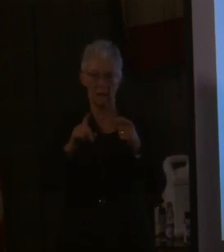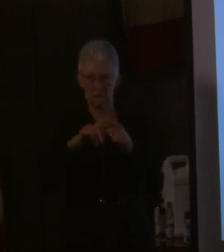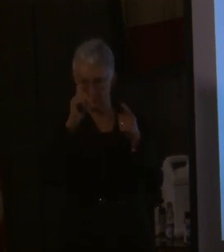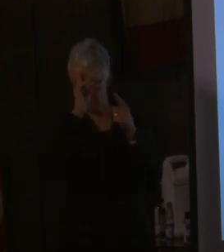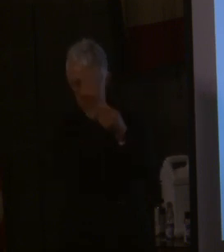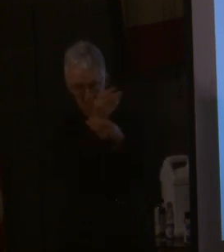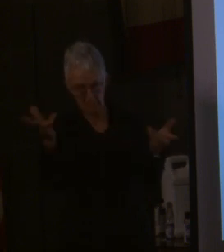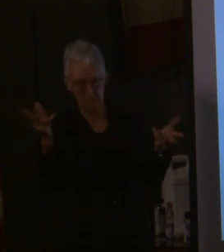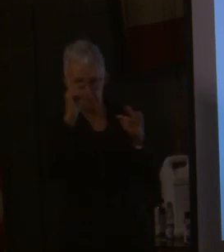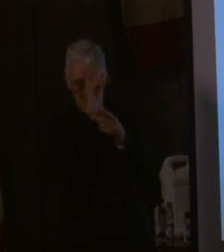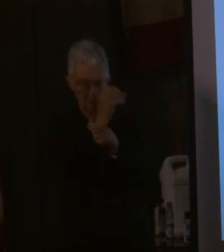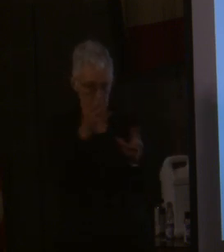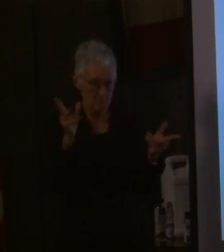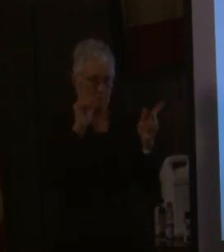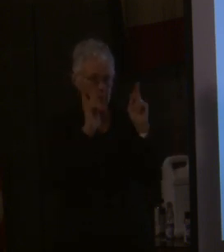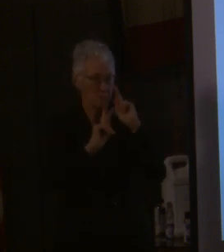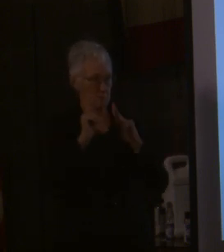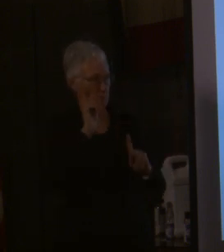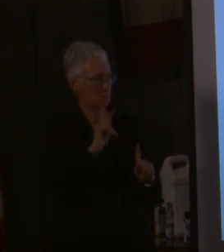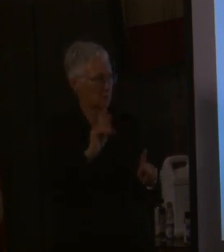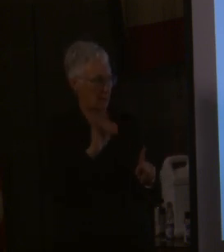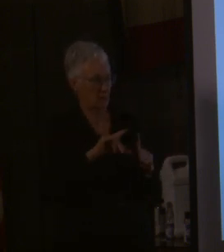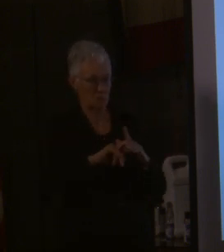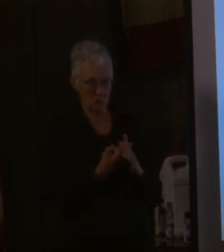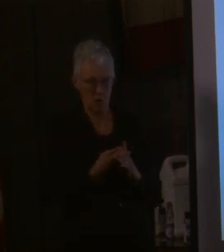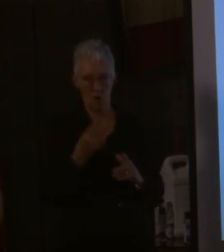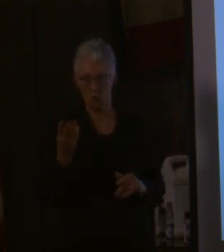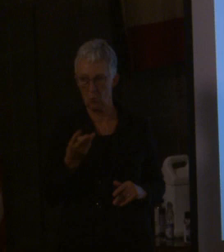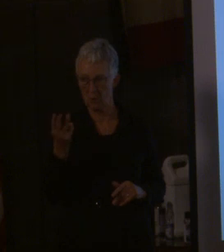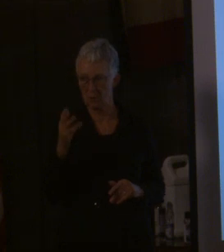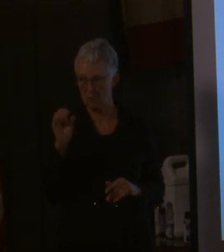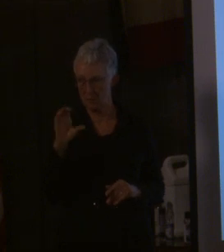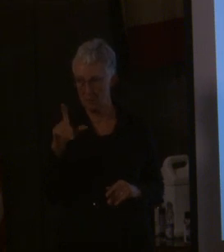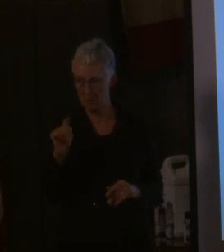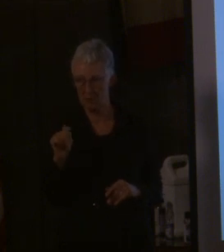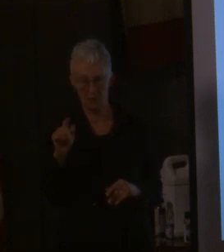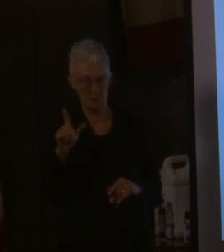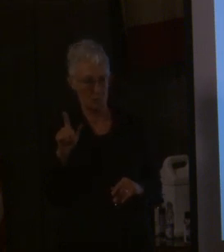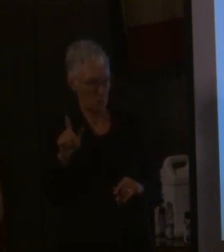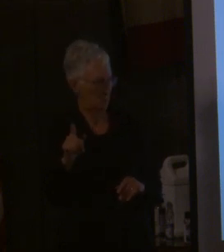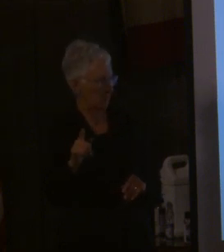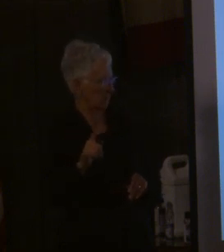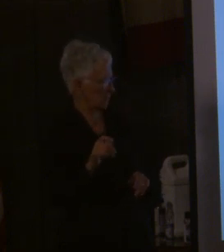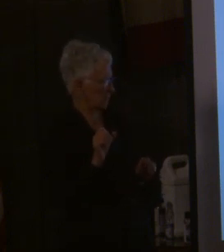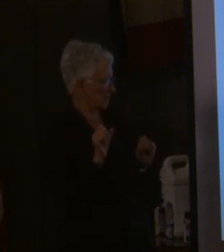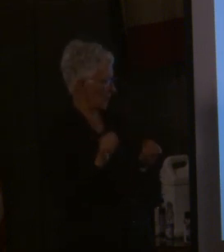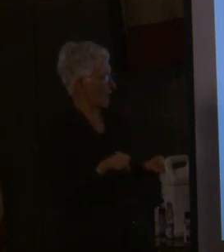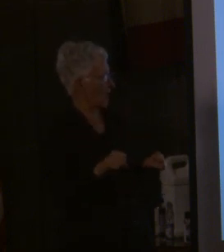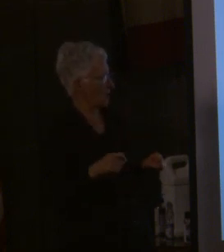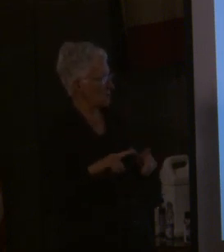apply, again, starting on Wednesday, October 21st at 10 a.m. If you want to keep saying that over and over, the